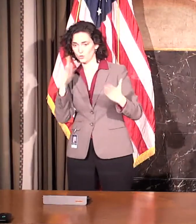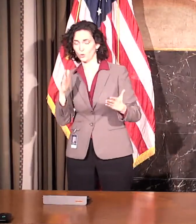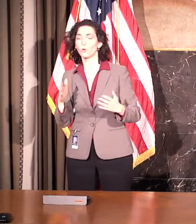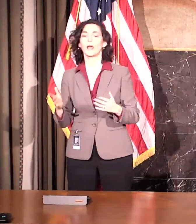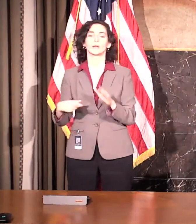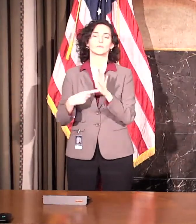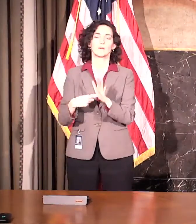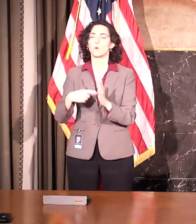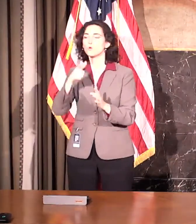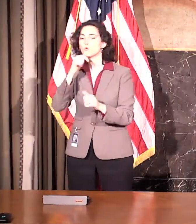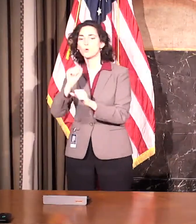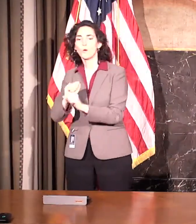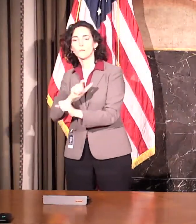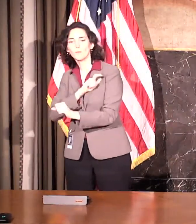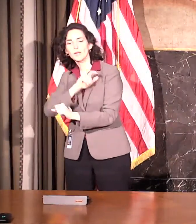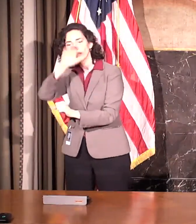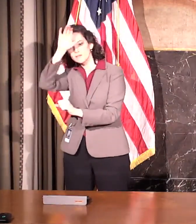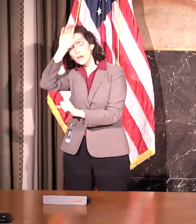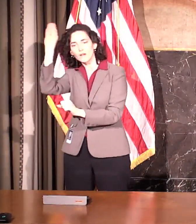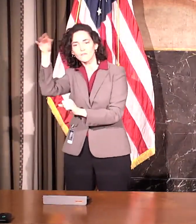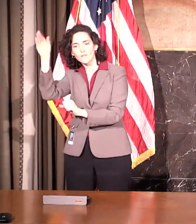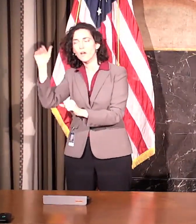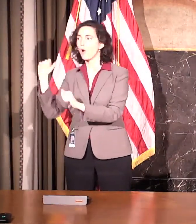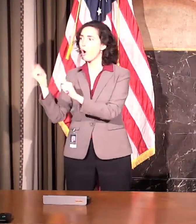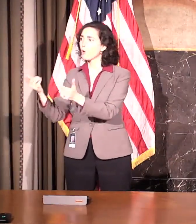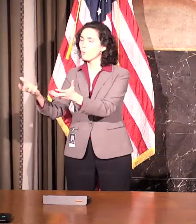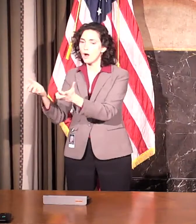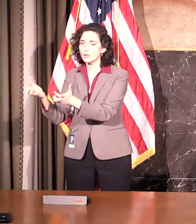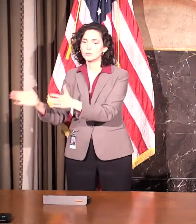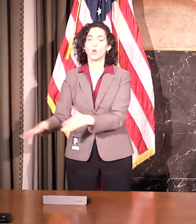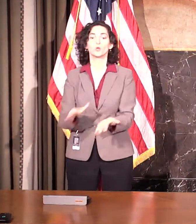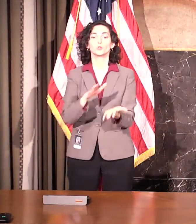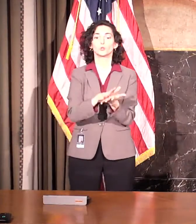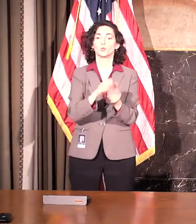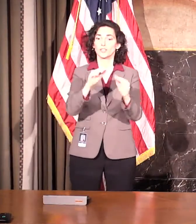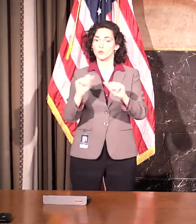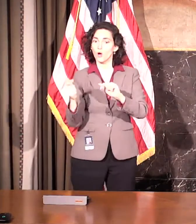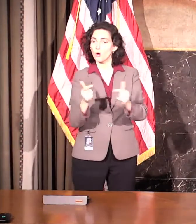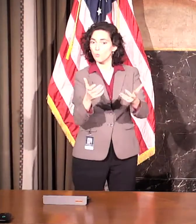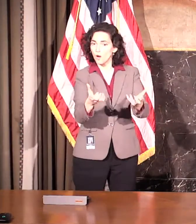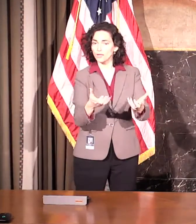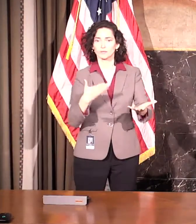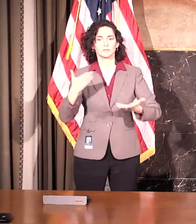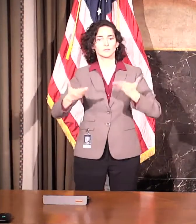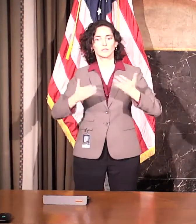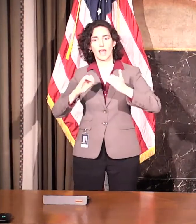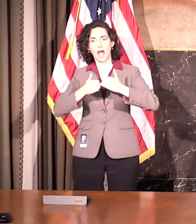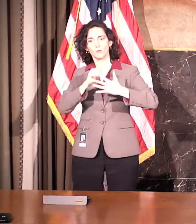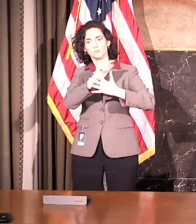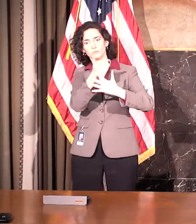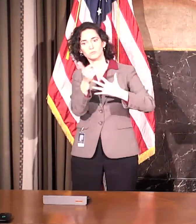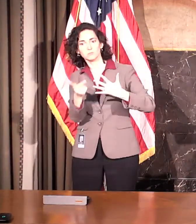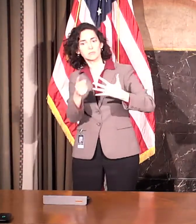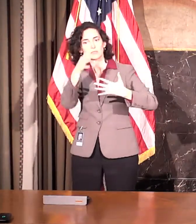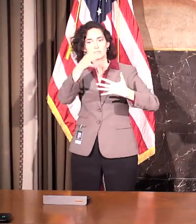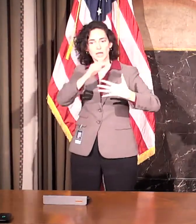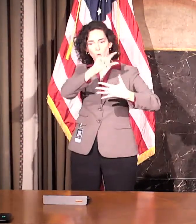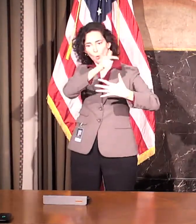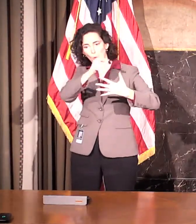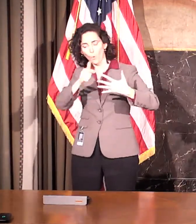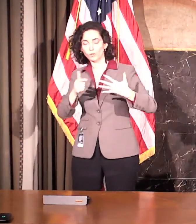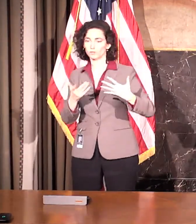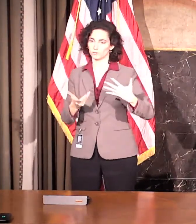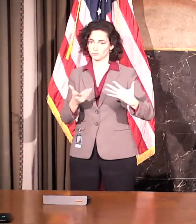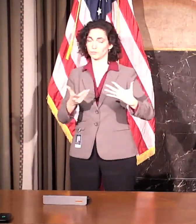teachers, and so forth. You know, that's how we're going to end the pandemic, is getting the